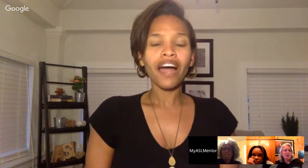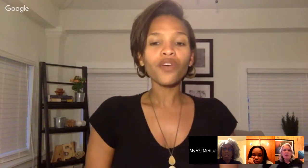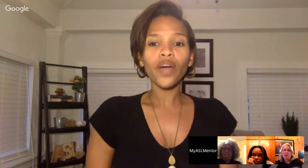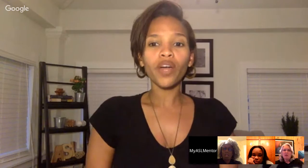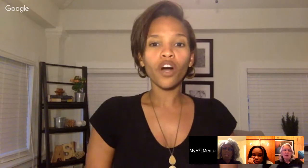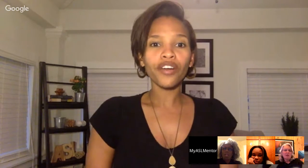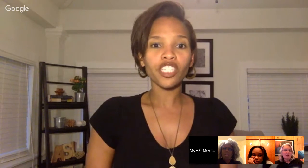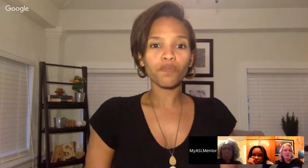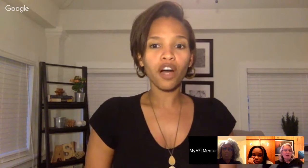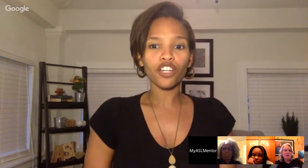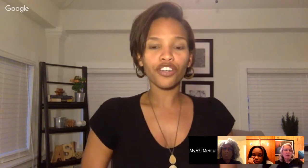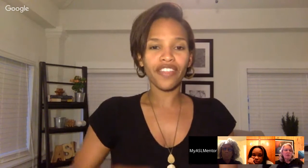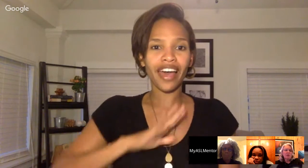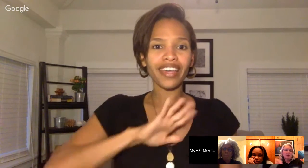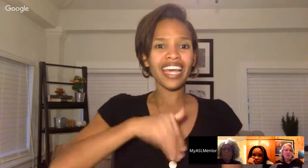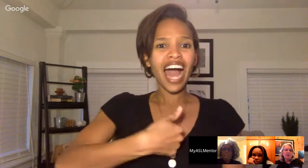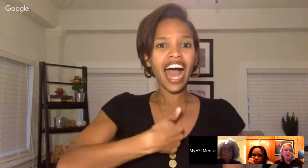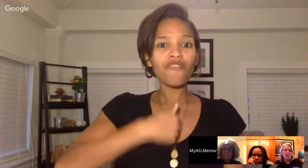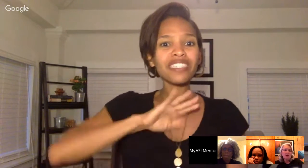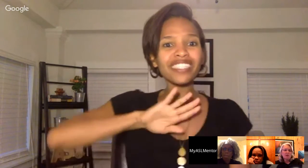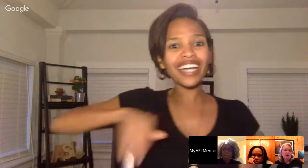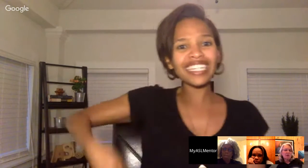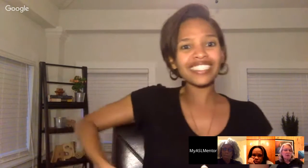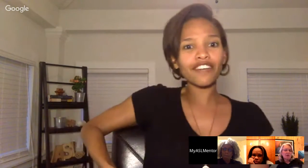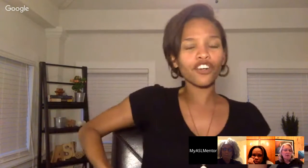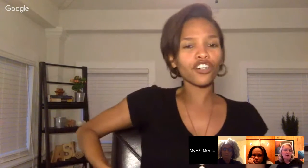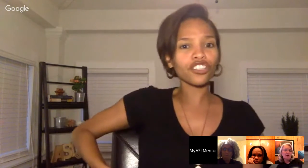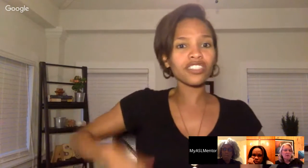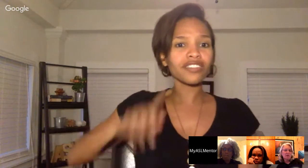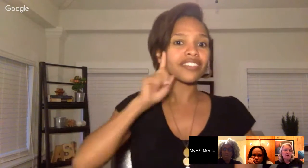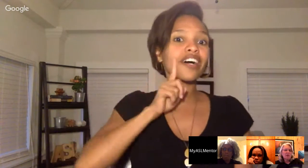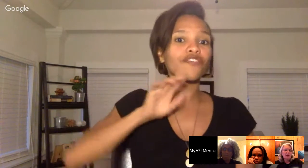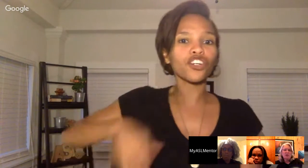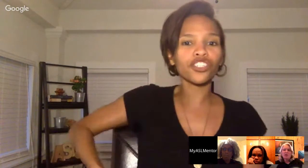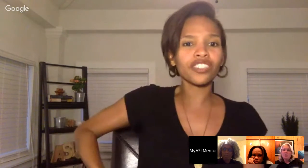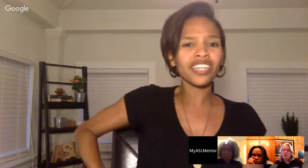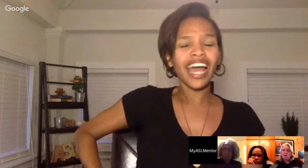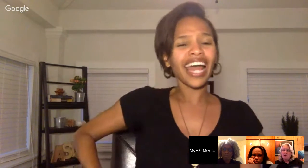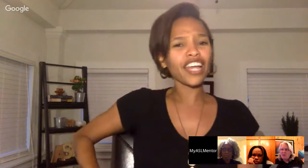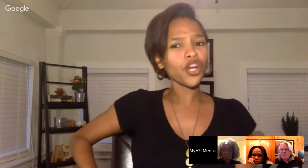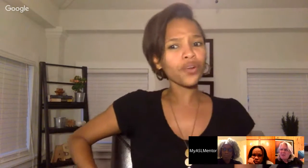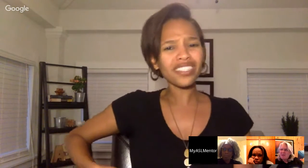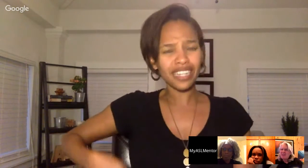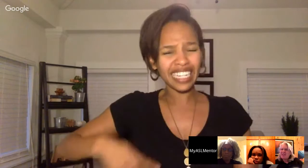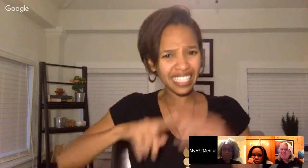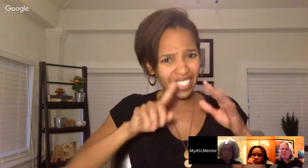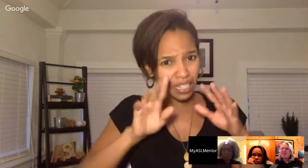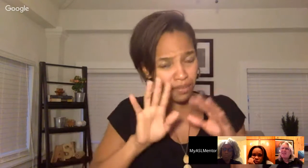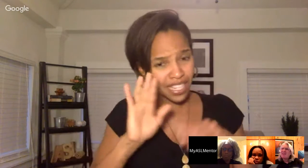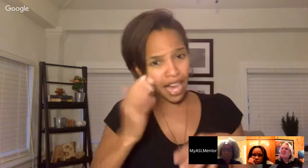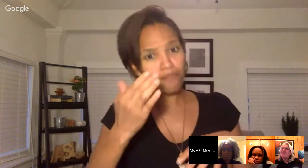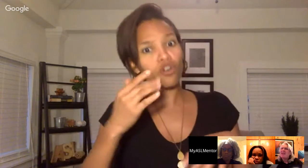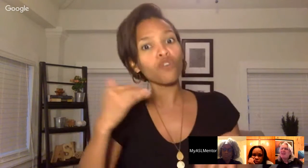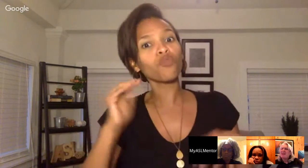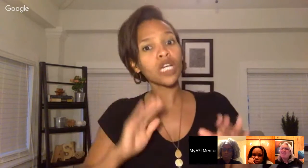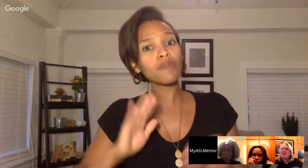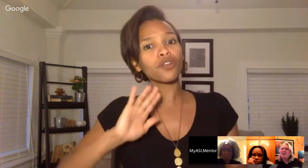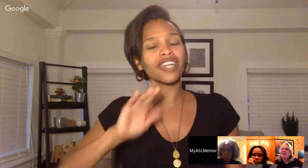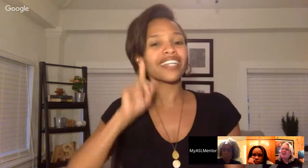By the way, while you guys are pondering that, I've been signing deafhood, and I notice it seems that more people are